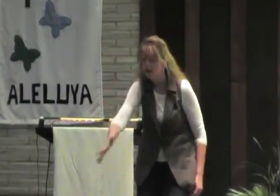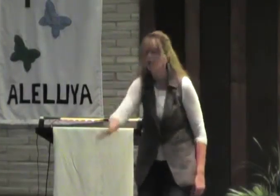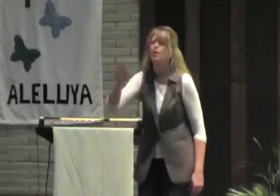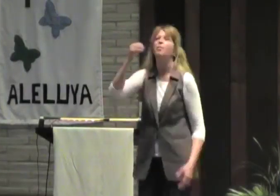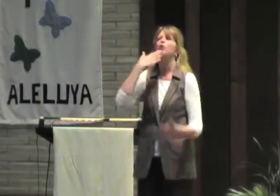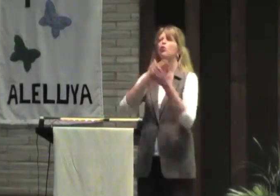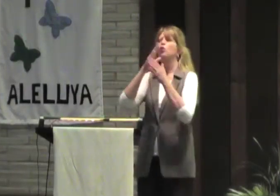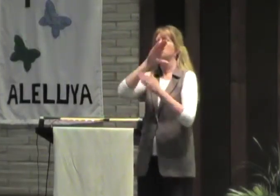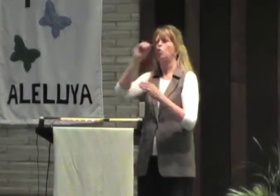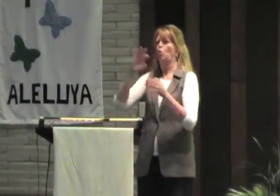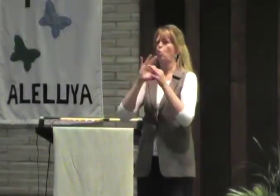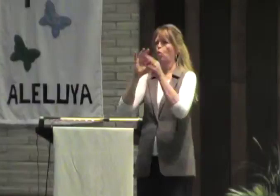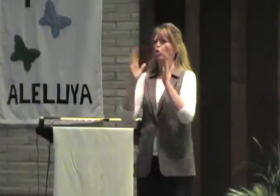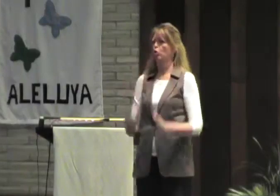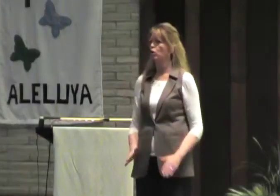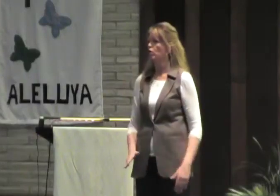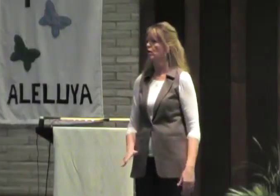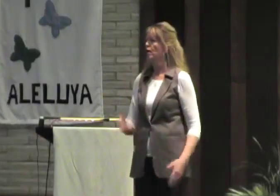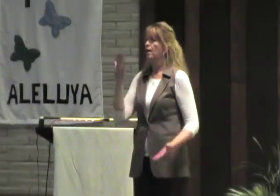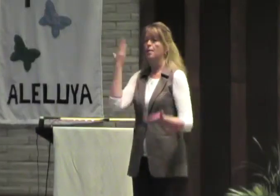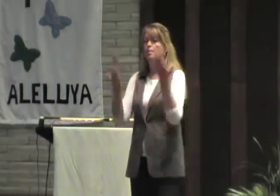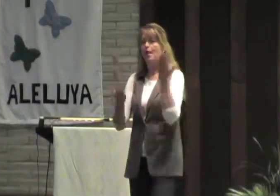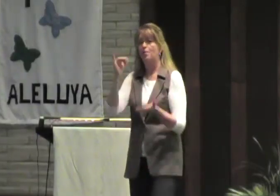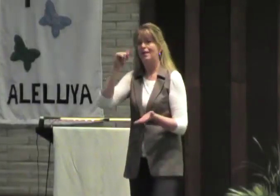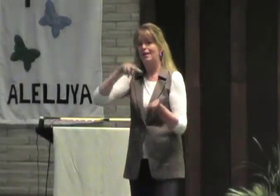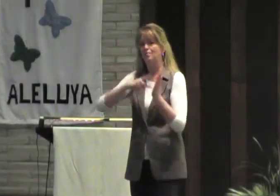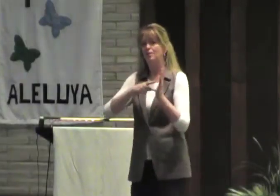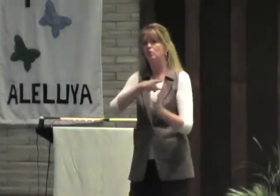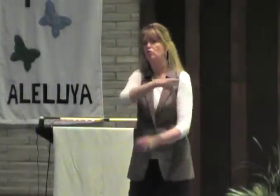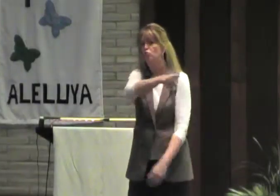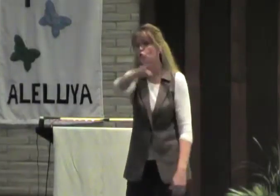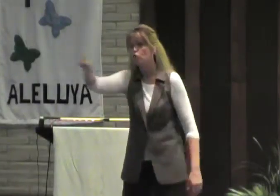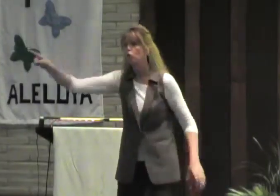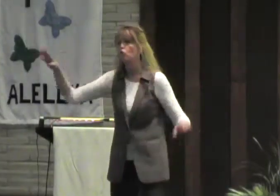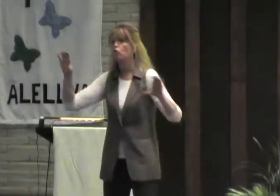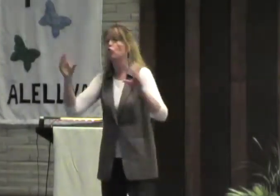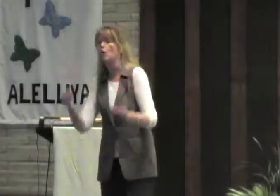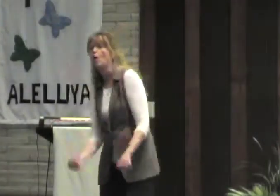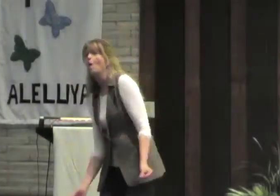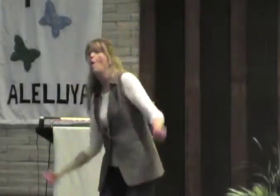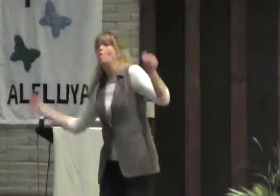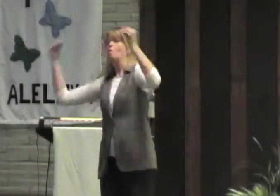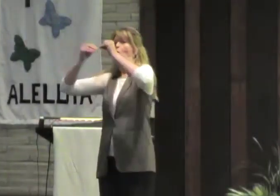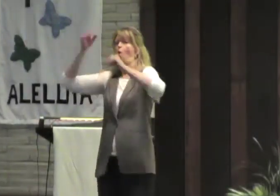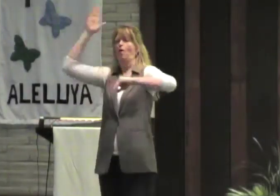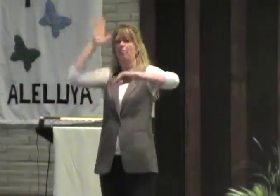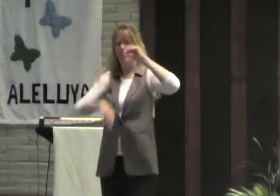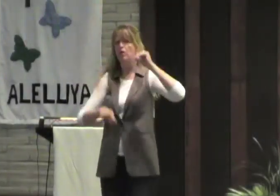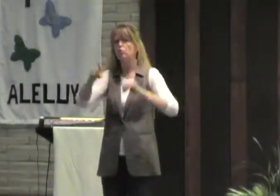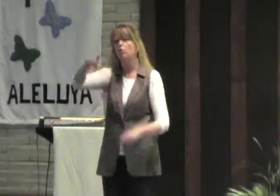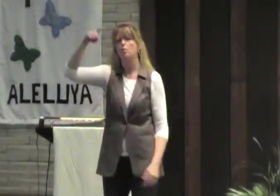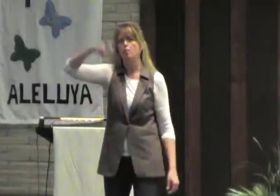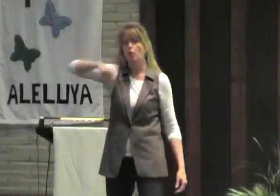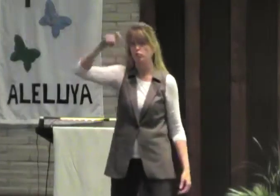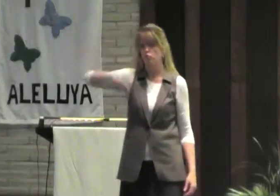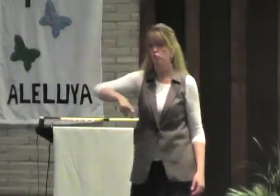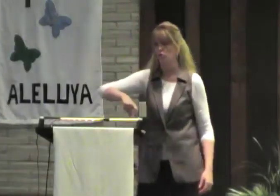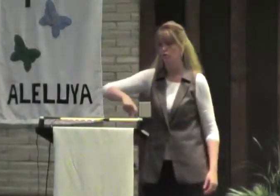be a good coworker. Maybe it means that you do more than you're supposed